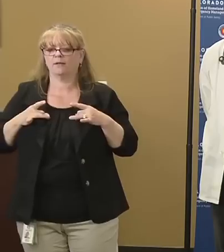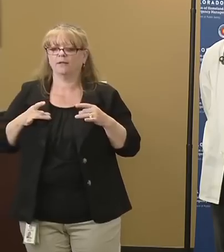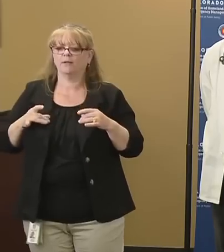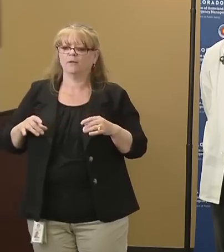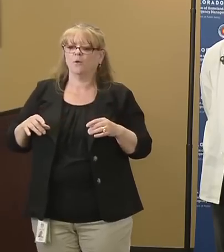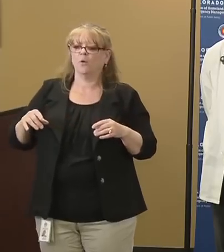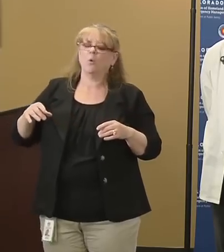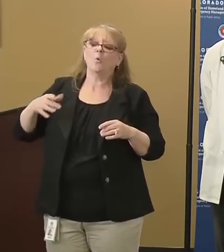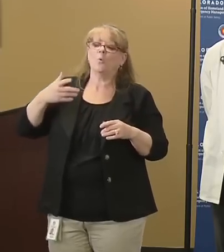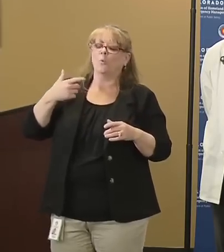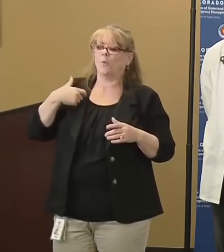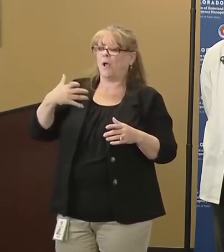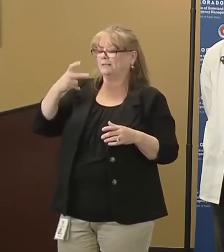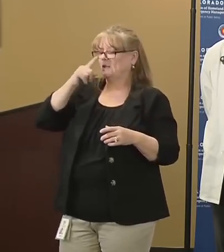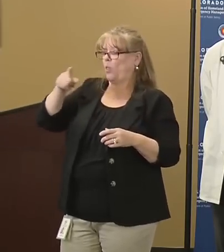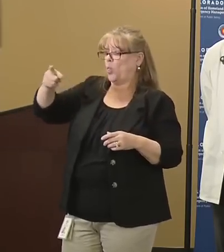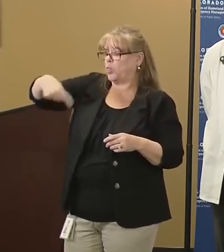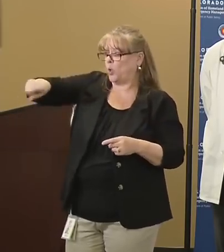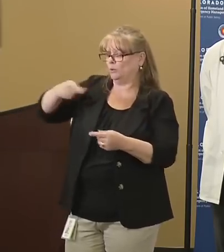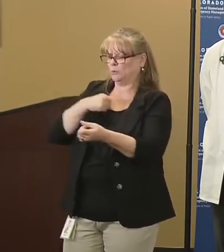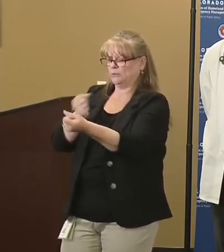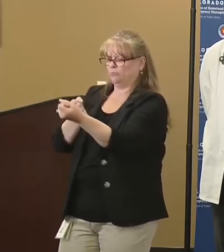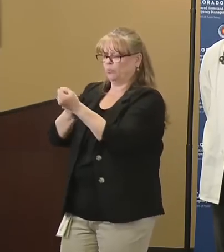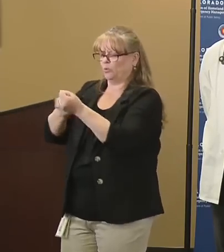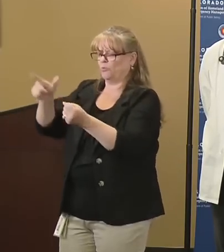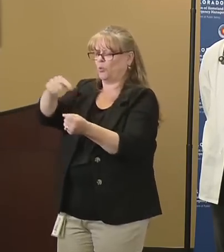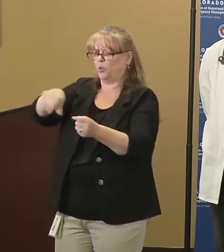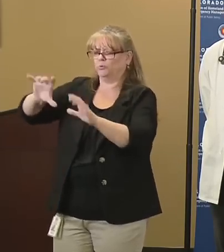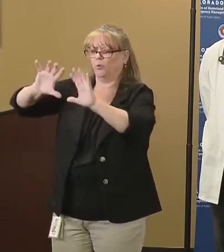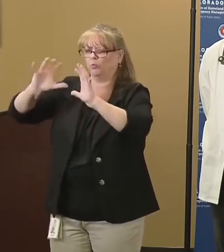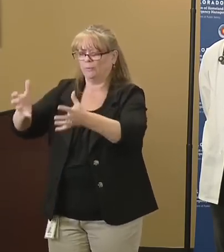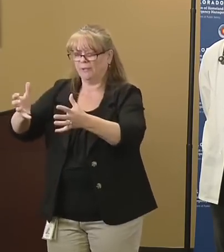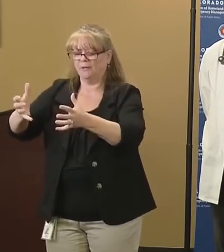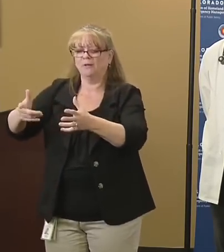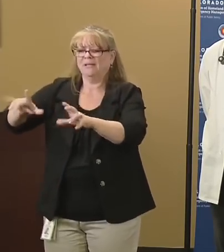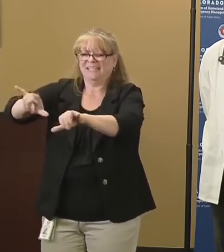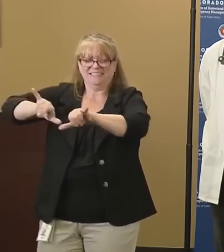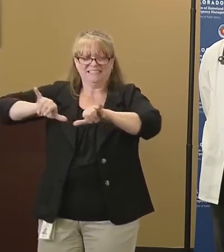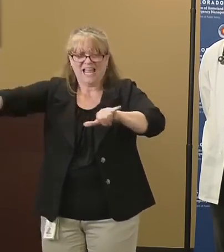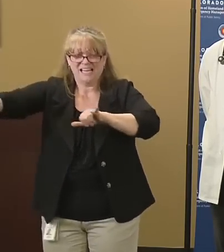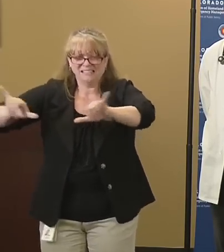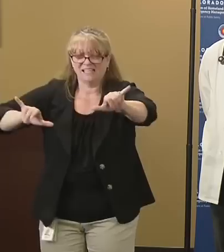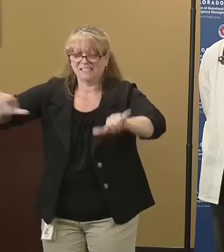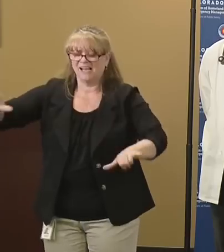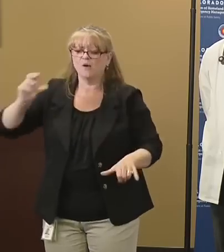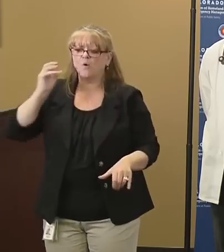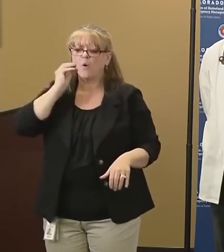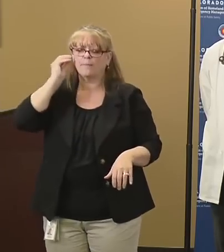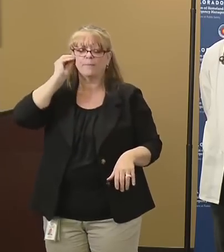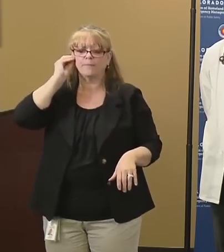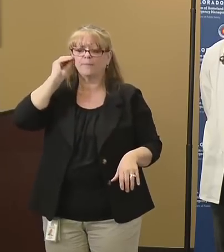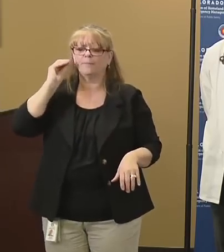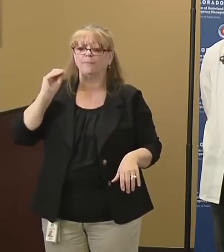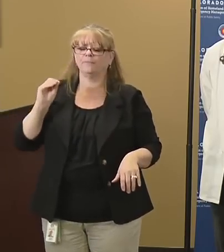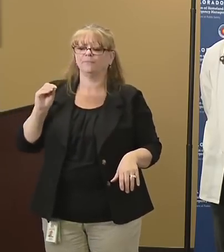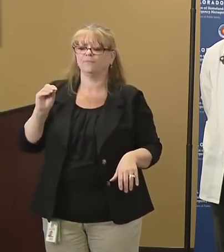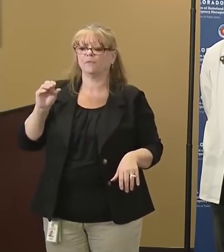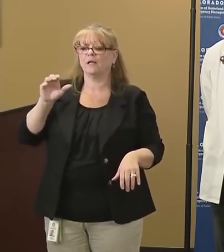support and compliance with staying at home in El Paso County. It's absolutely critical if El Paso County wants to